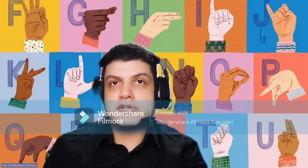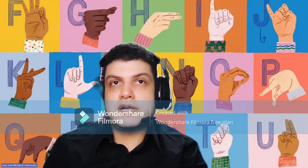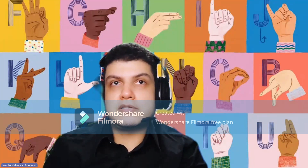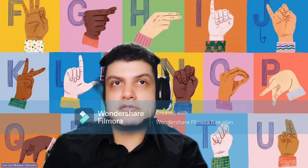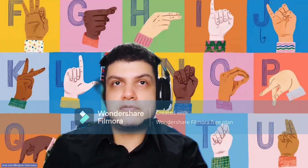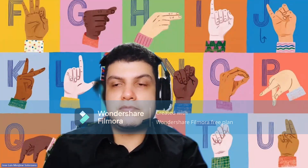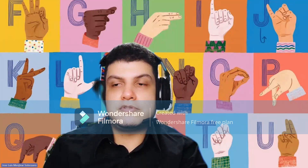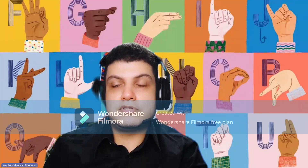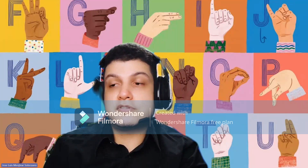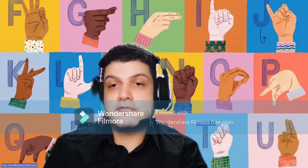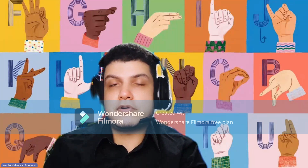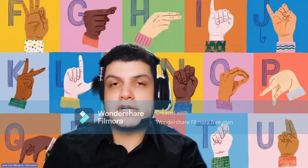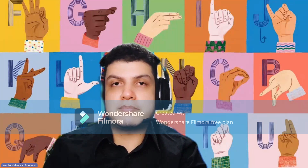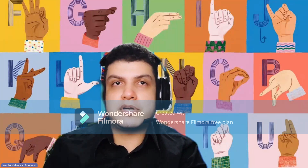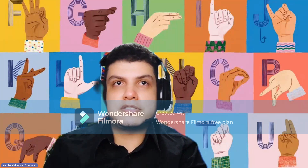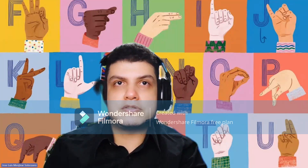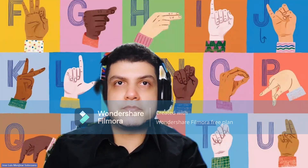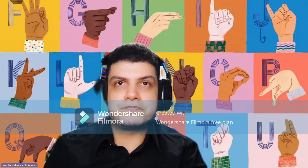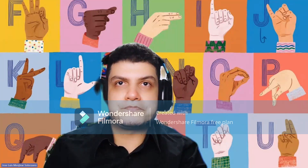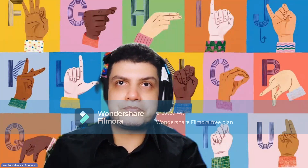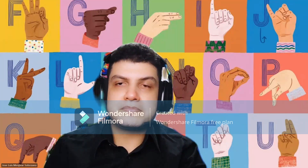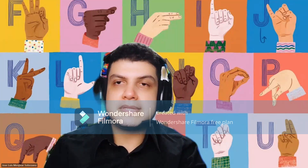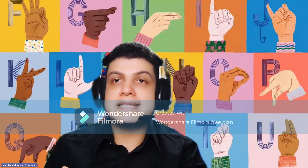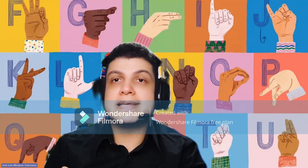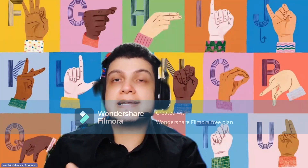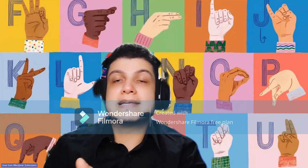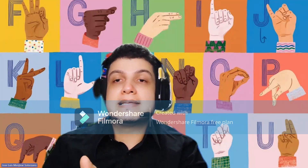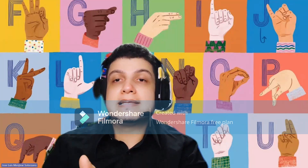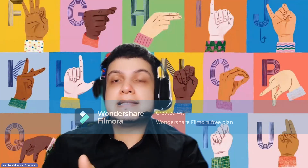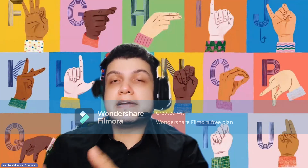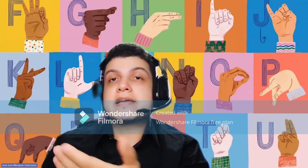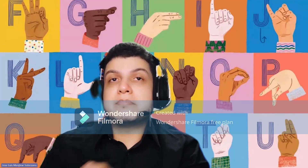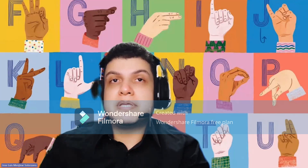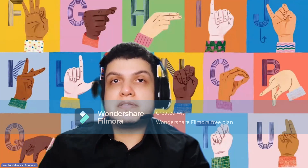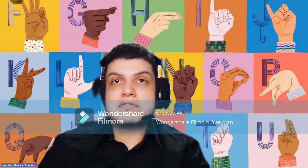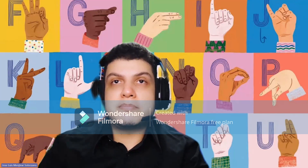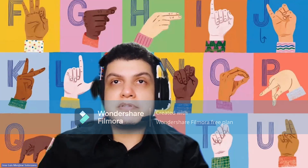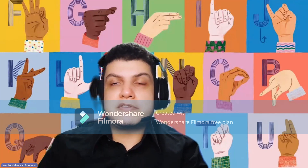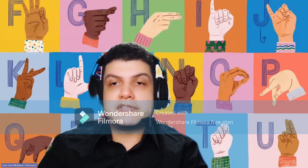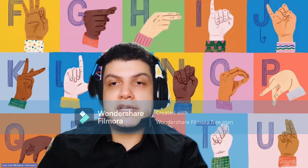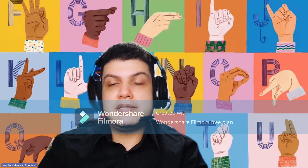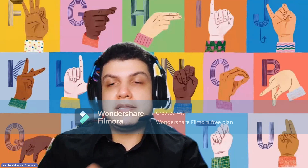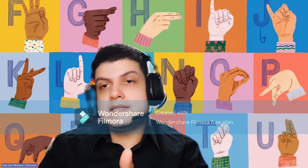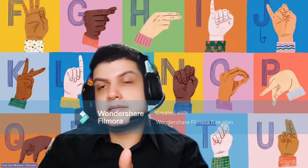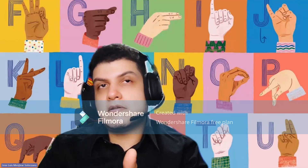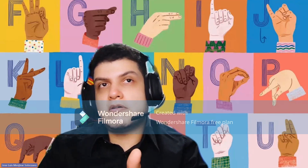that are just for expressions. There, there can be some misunderstandings